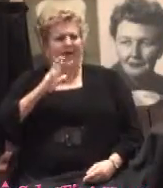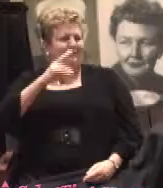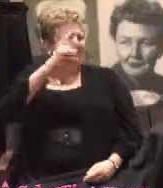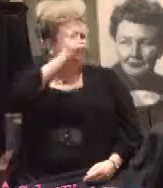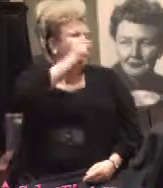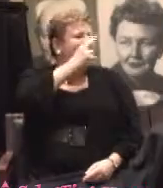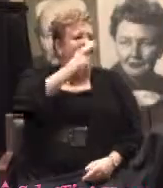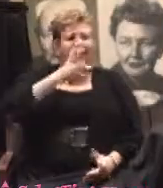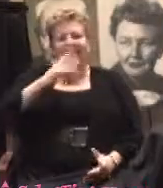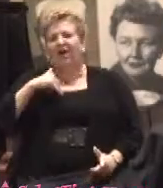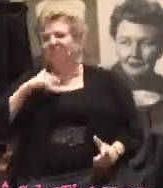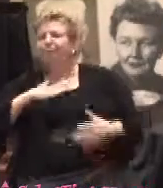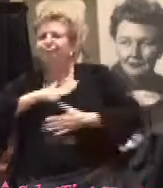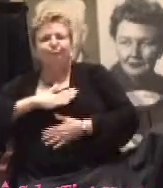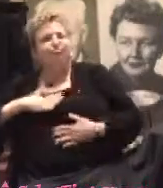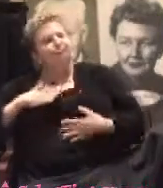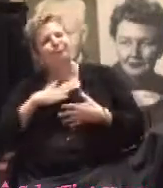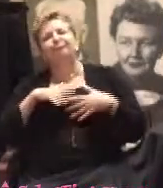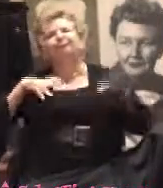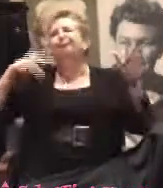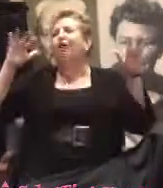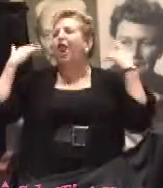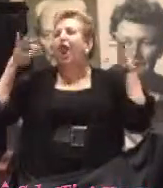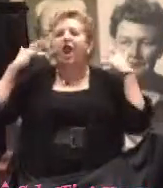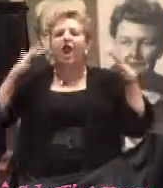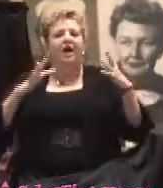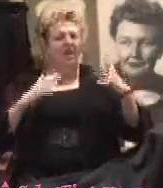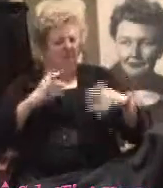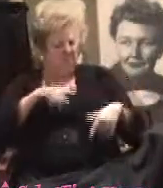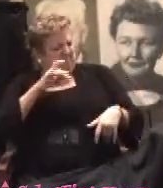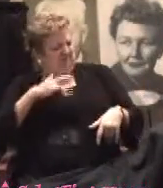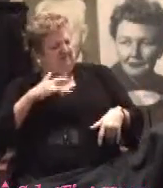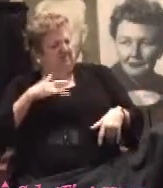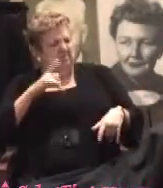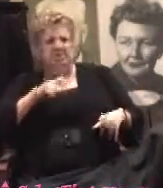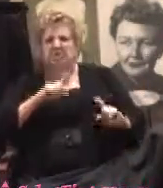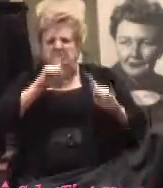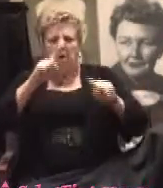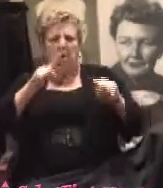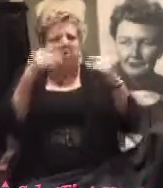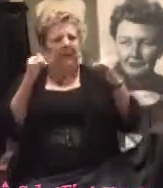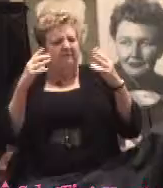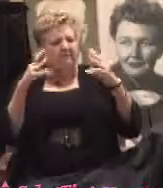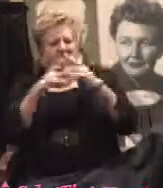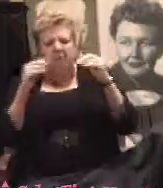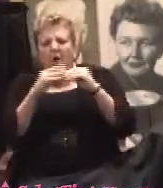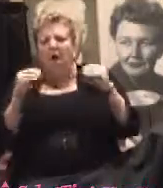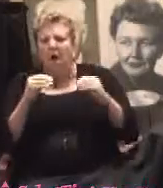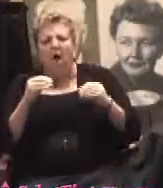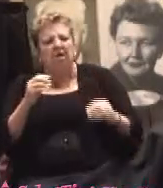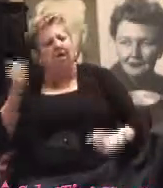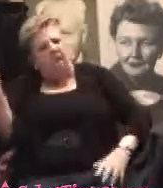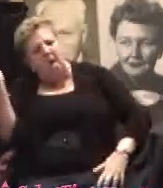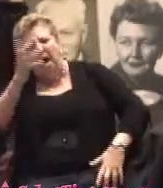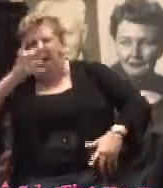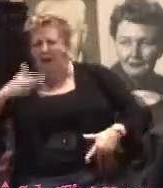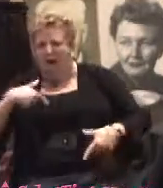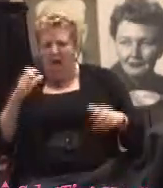was participating, and I thought we should go play football because I'm on, I can tell. And I just felt,